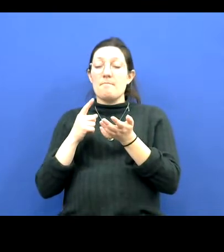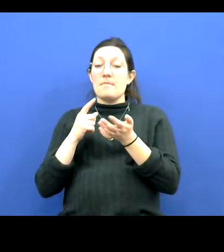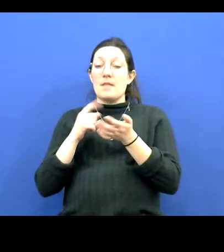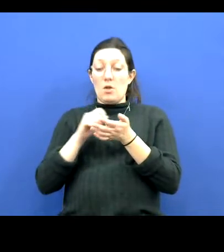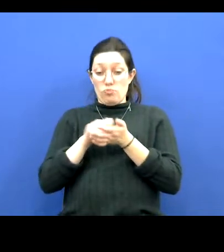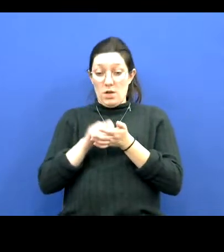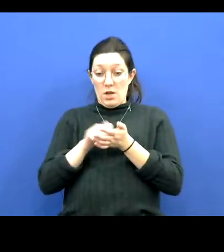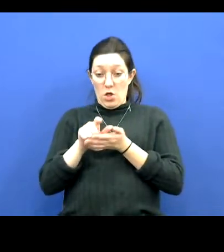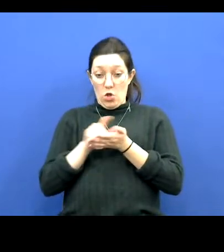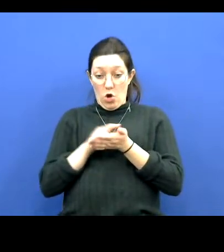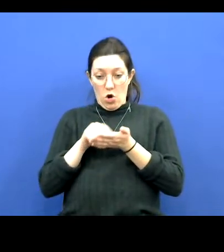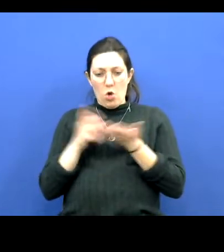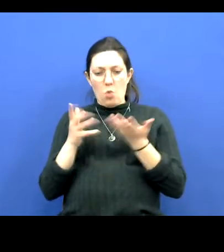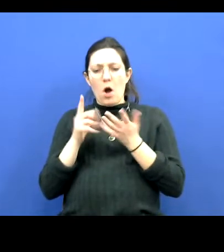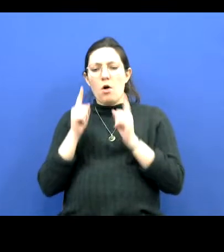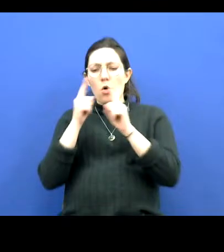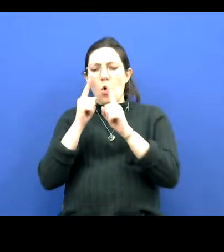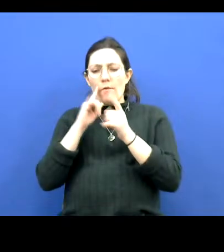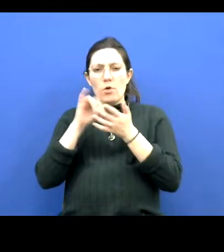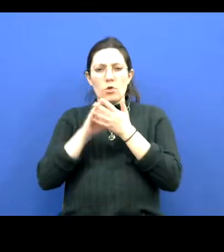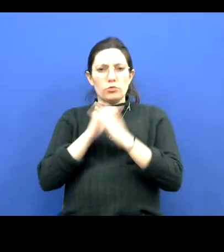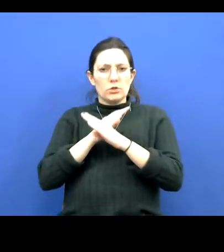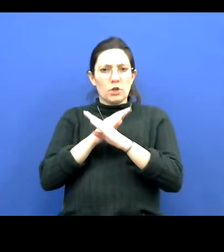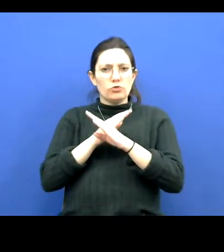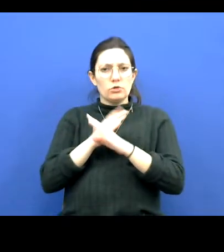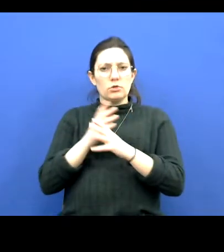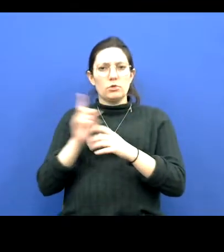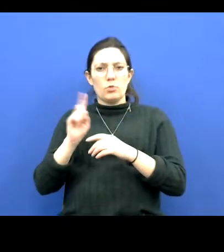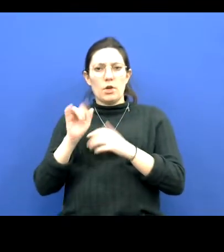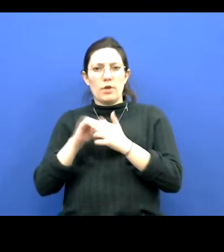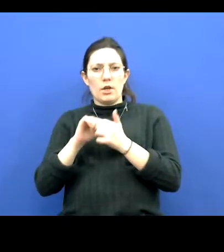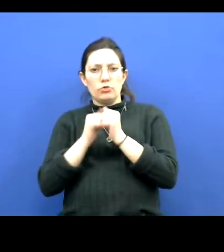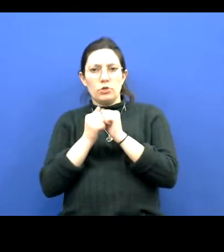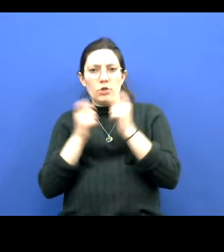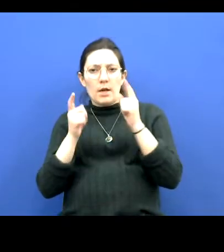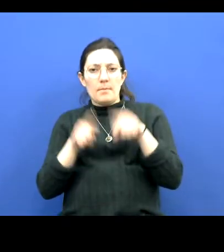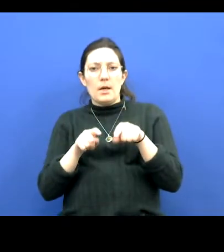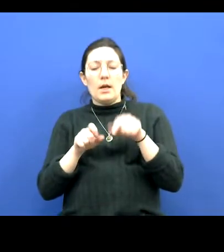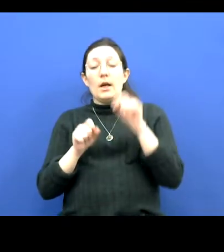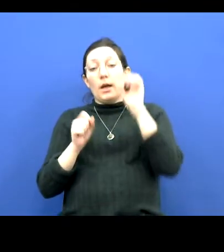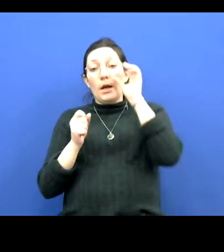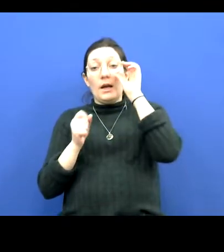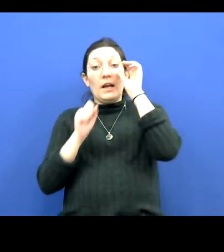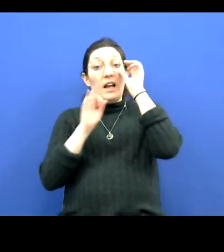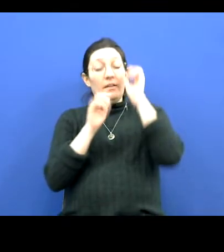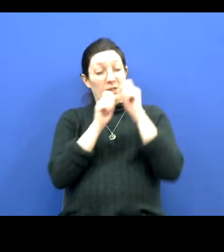and where are those changes occurring, they could either be a minor change